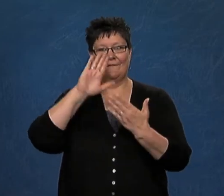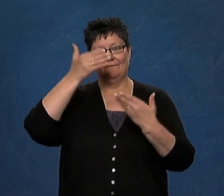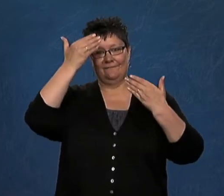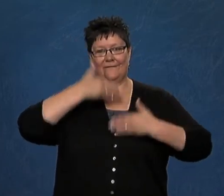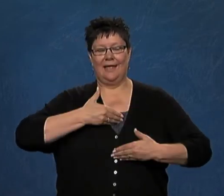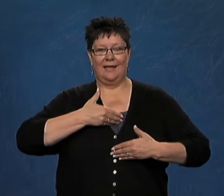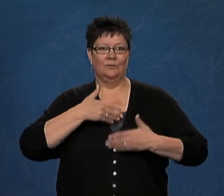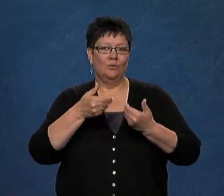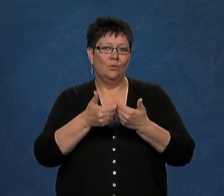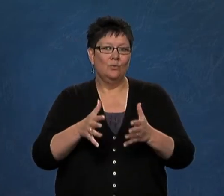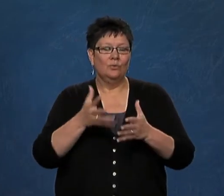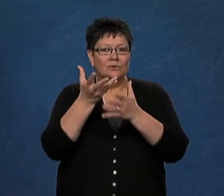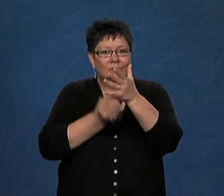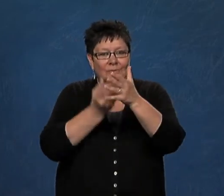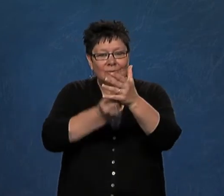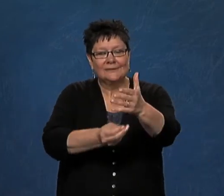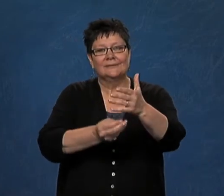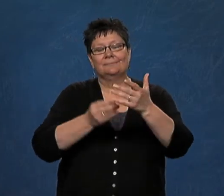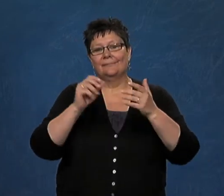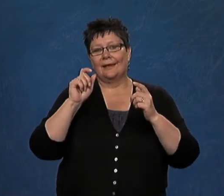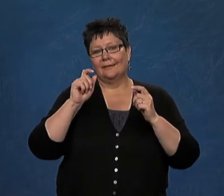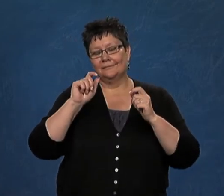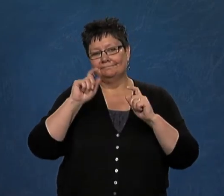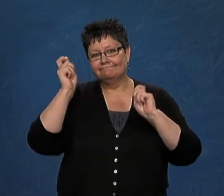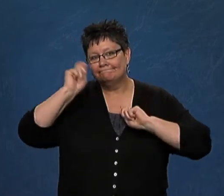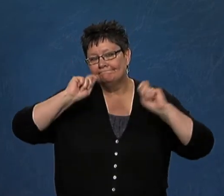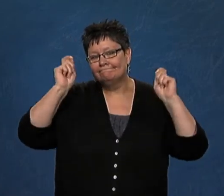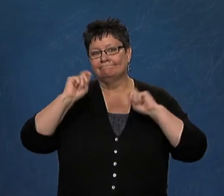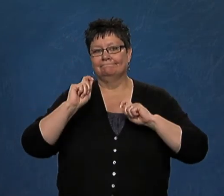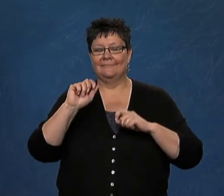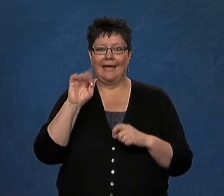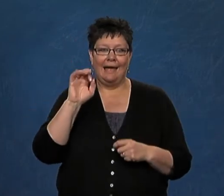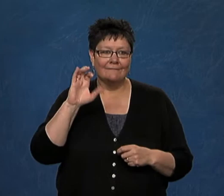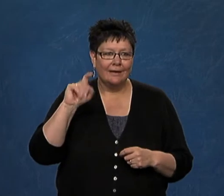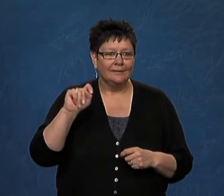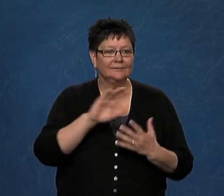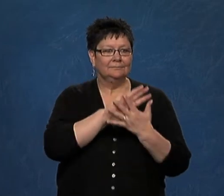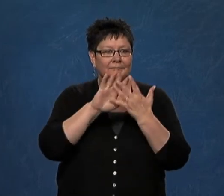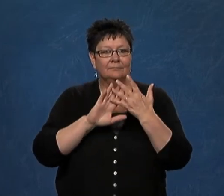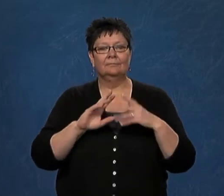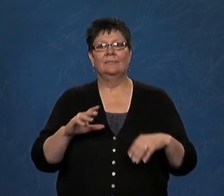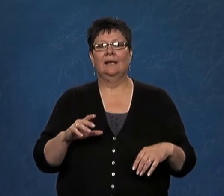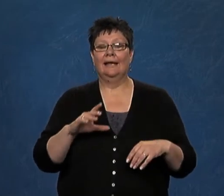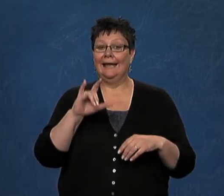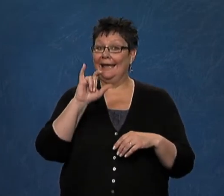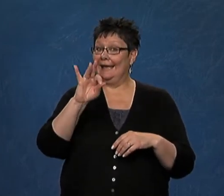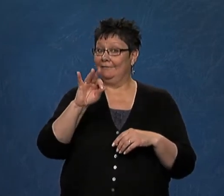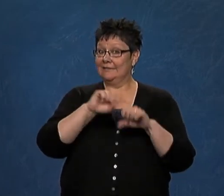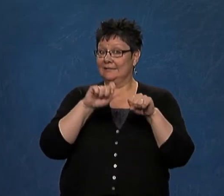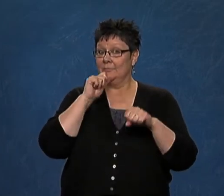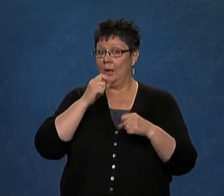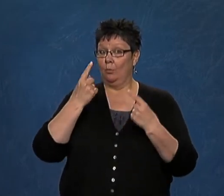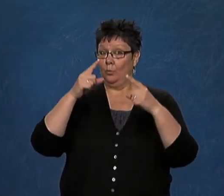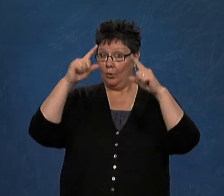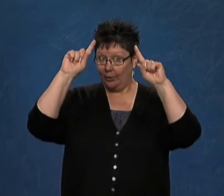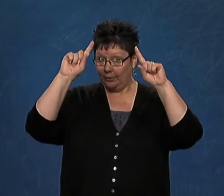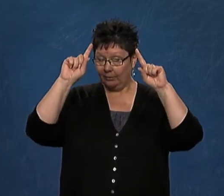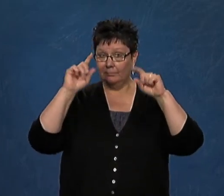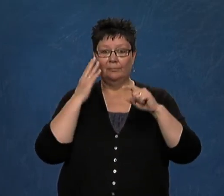detriments because it's 3D and you lose some of the affect. It's 2D, and if it's not working,